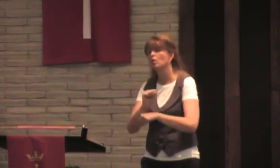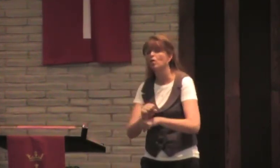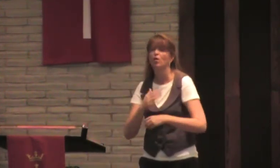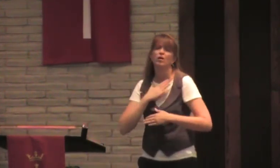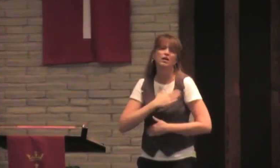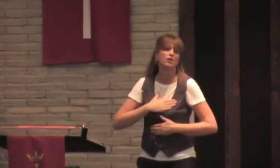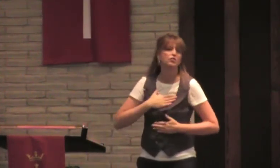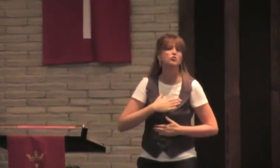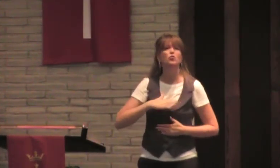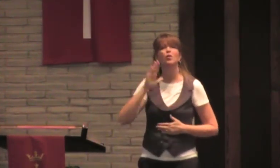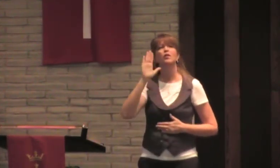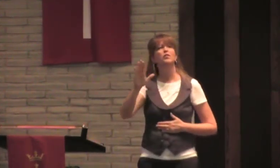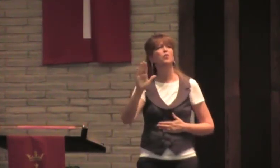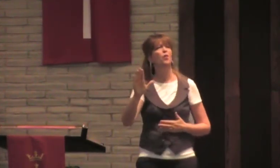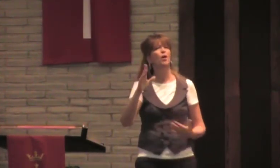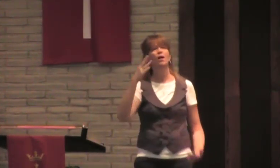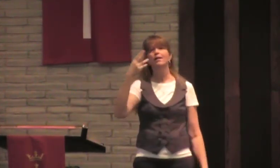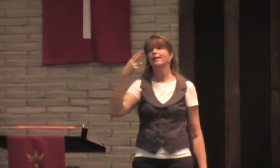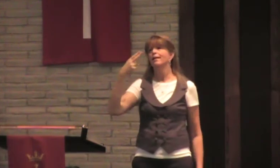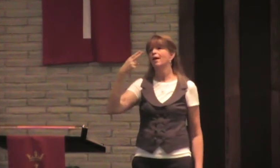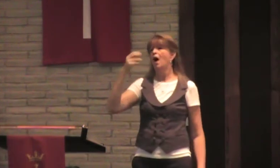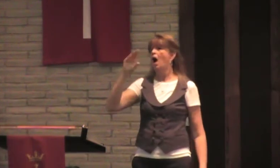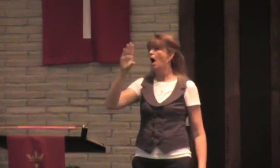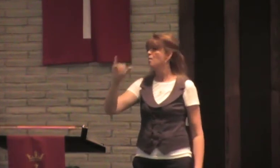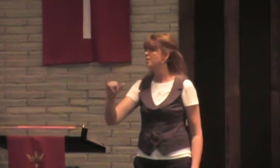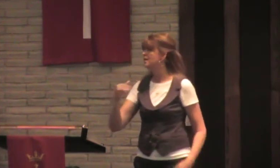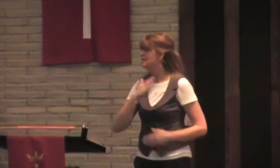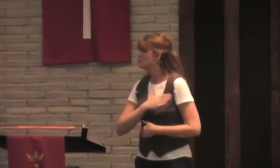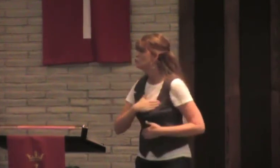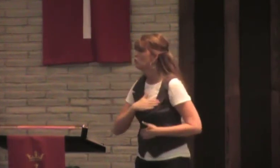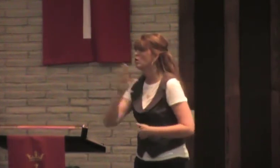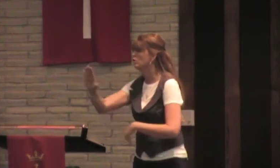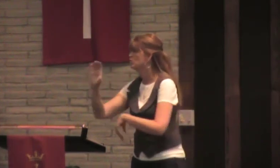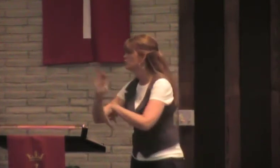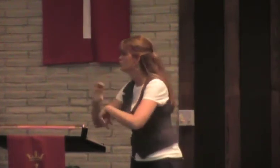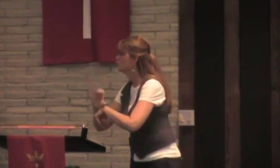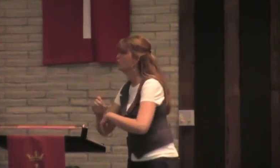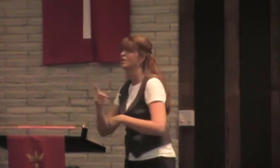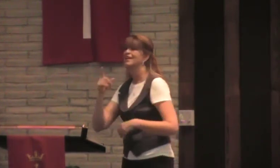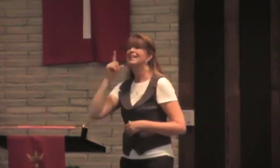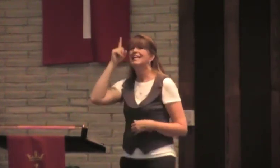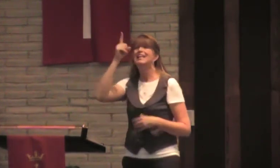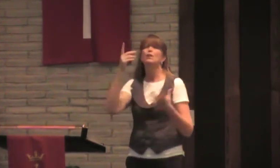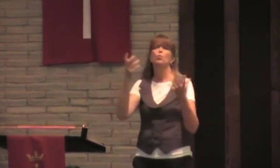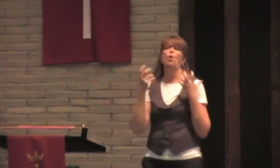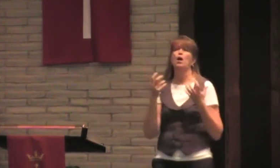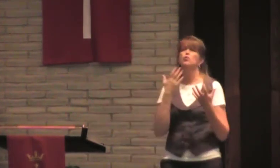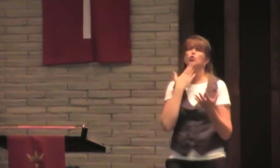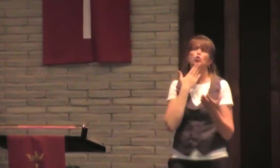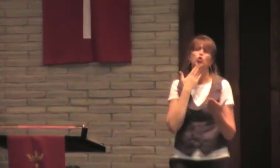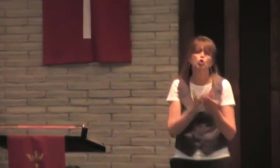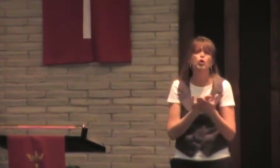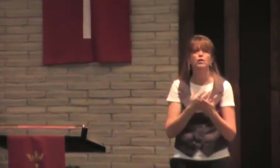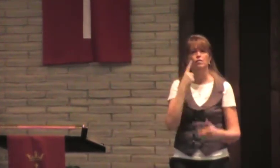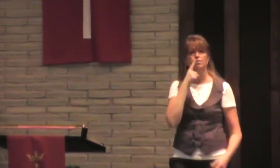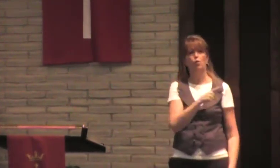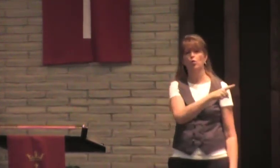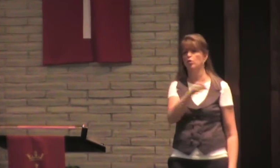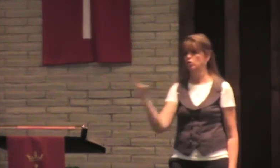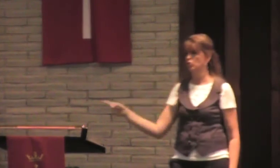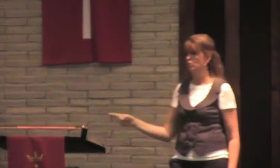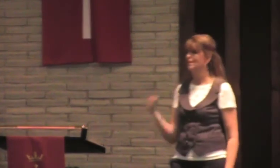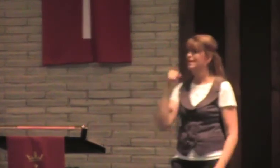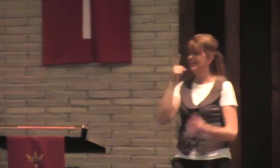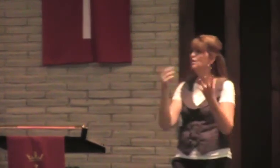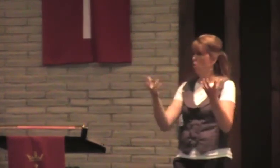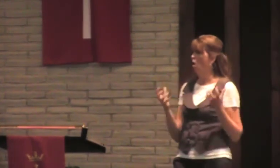children, to enjoy your work, to enjoy your hobbies, to enjoy your church. He